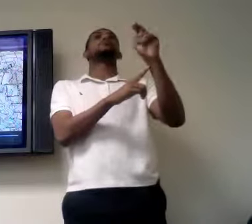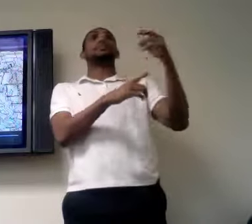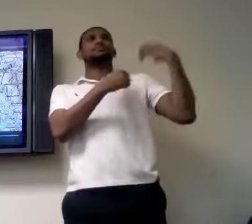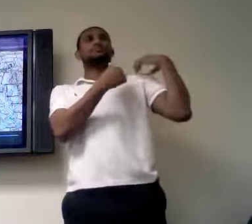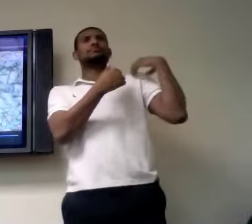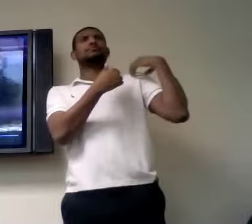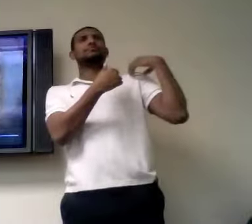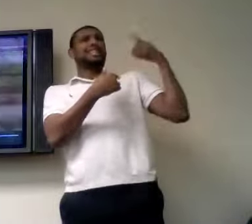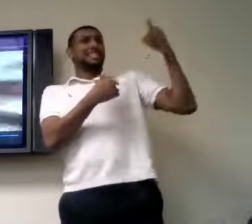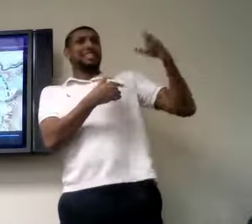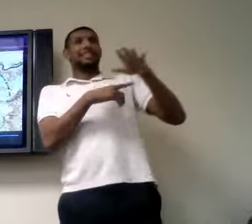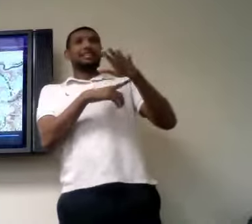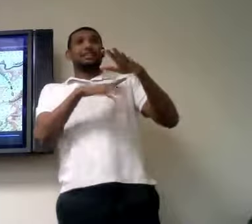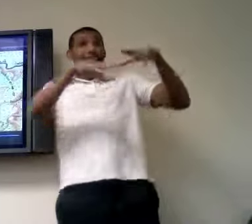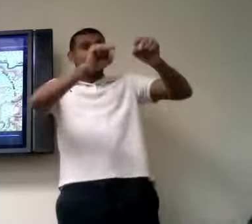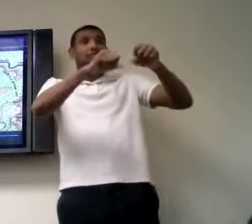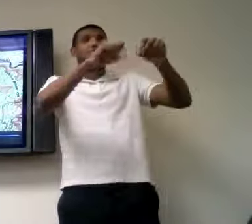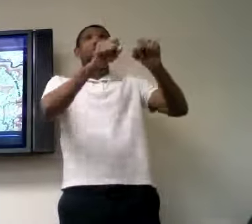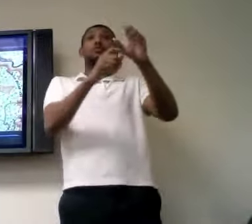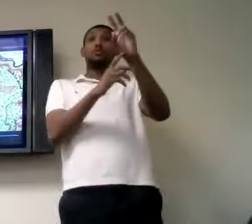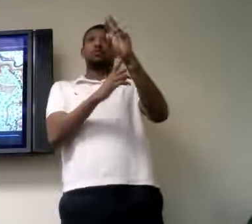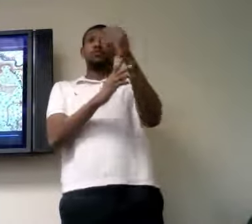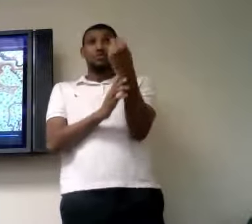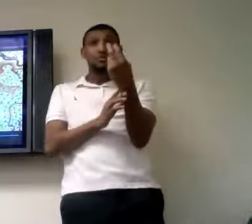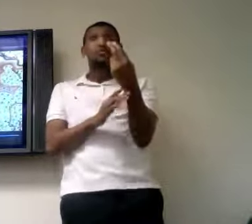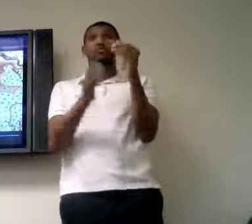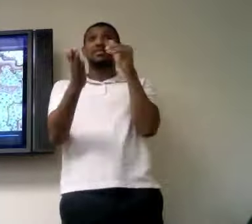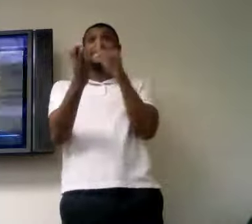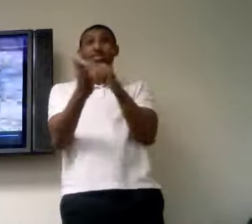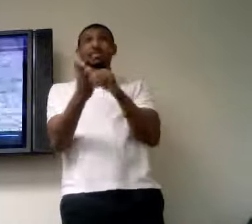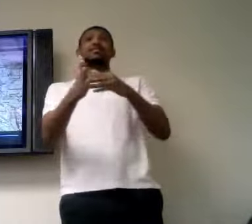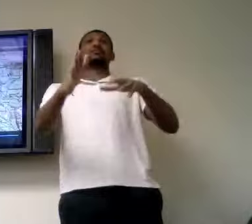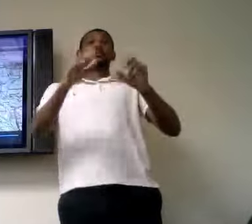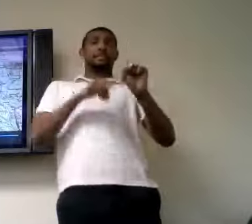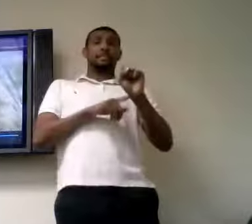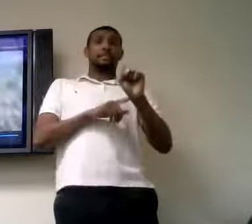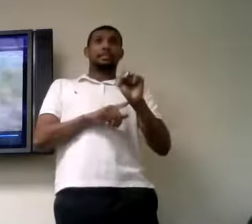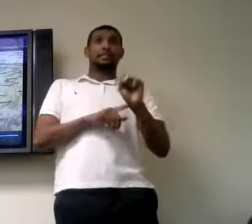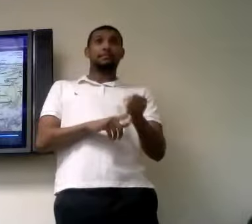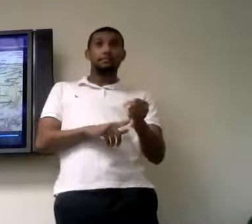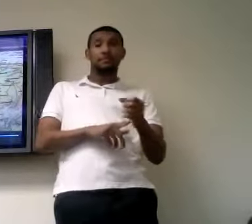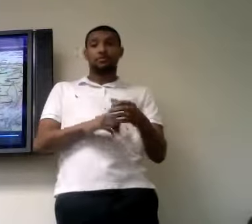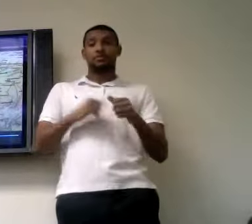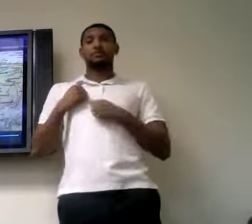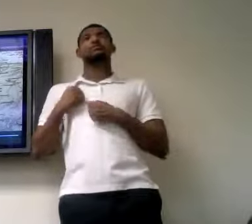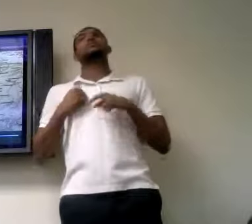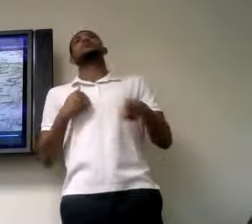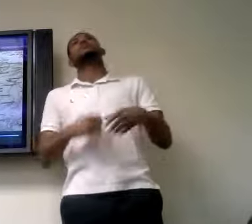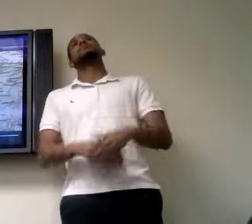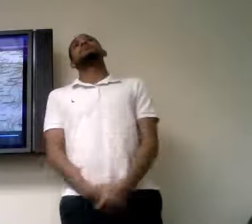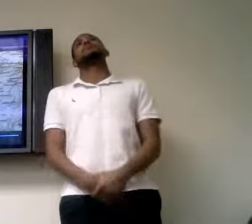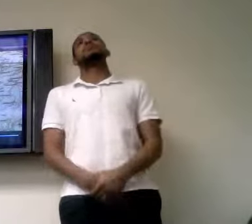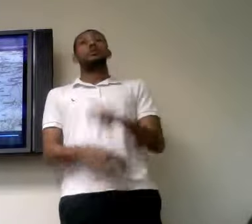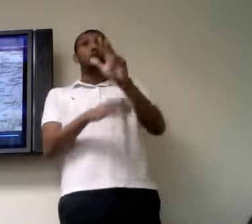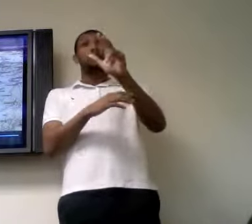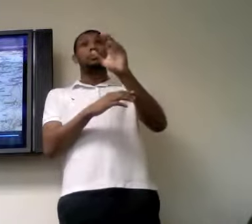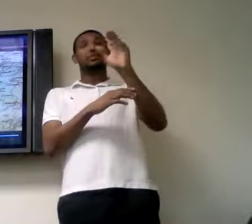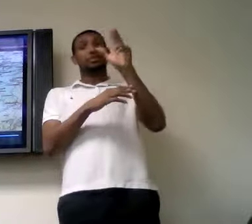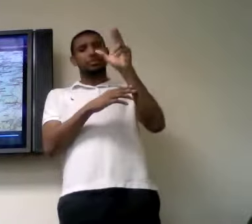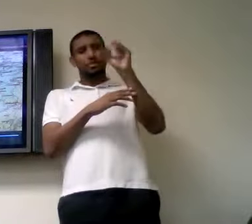over 12,000 Confederates at Fort Donelson in Tennessee. Then, he captured almost 30,000 at Vicksburg, Mississippi